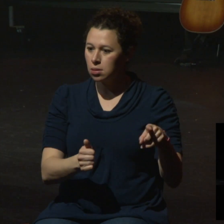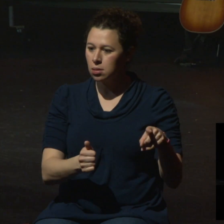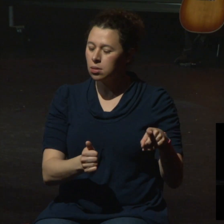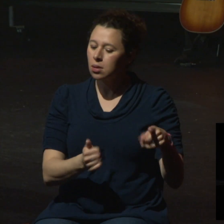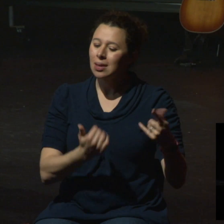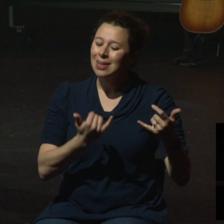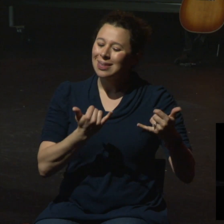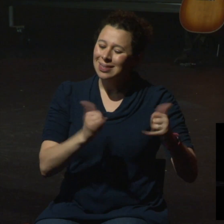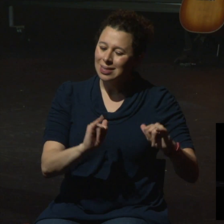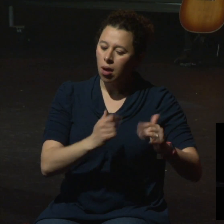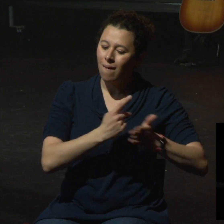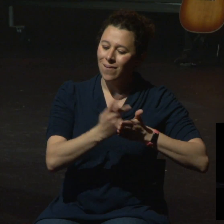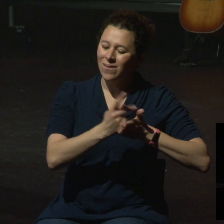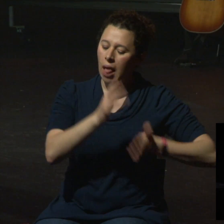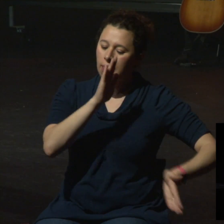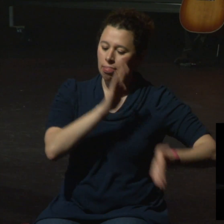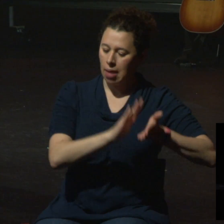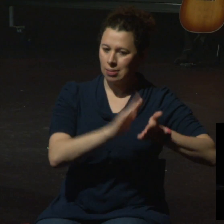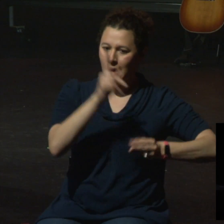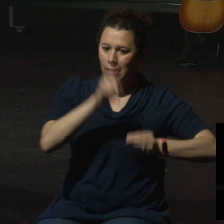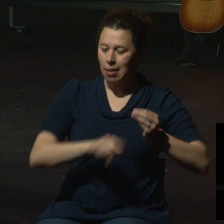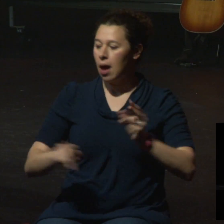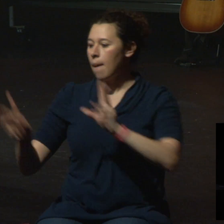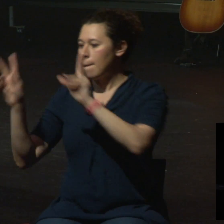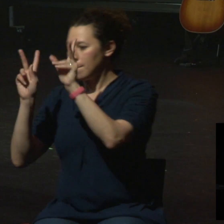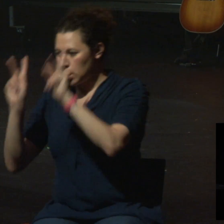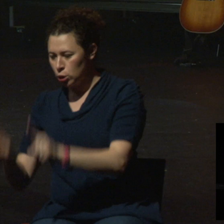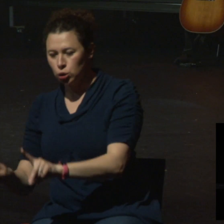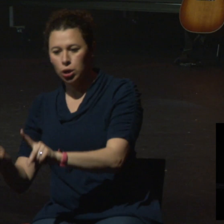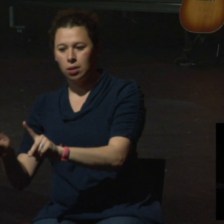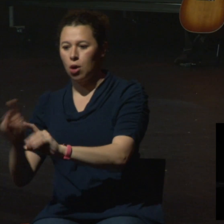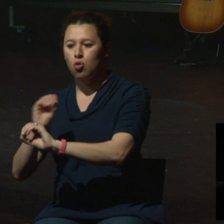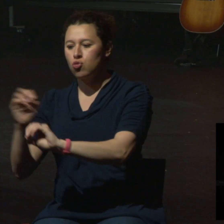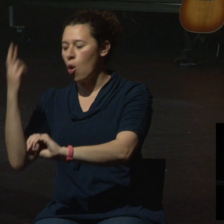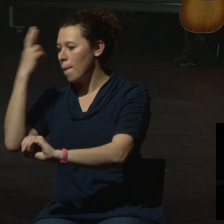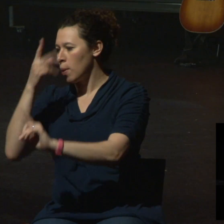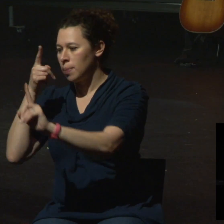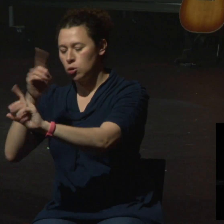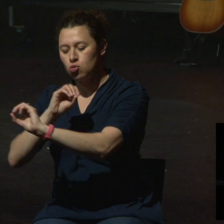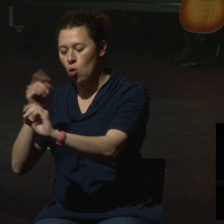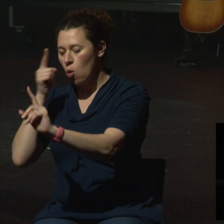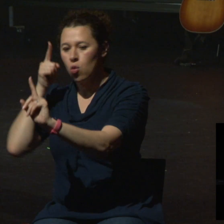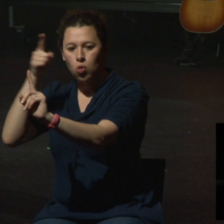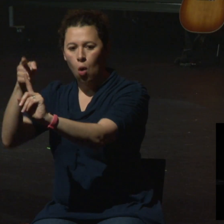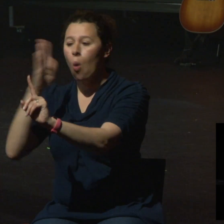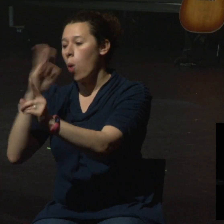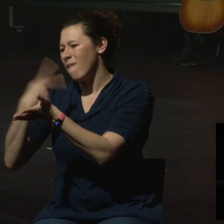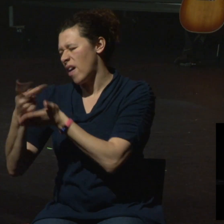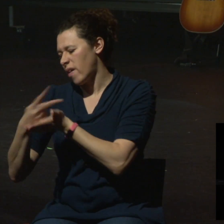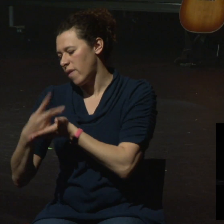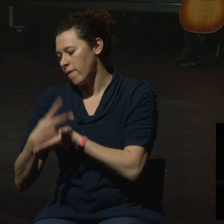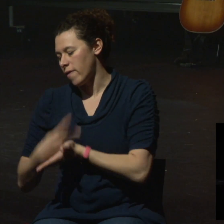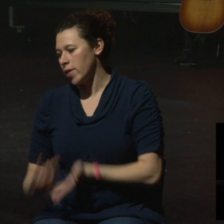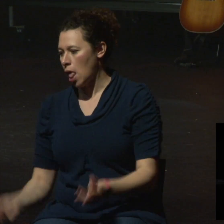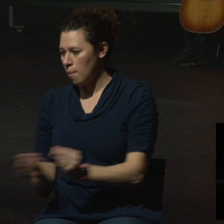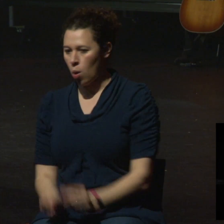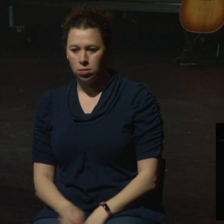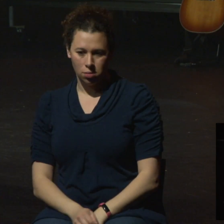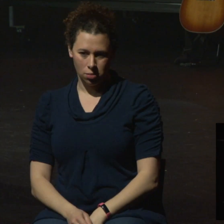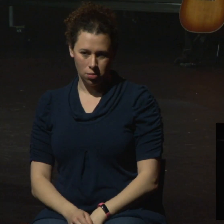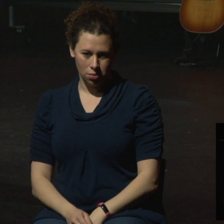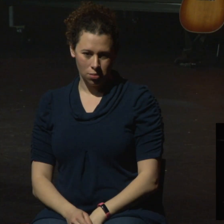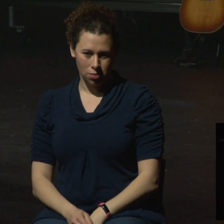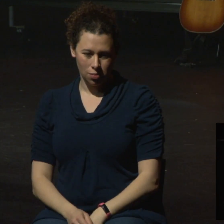are. It's not about how great you are, how great you can speak. It's just